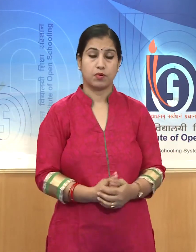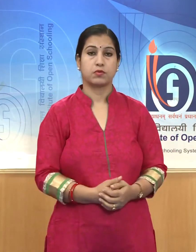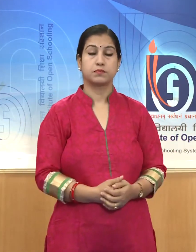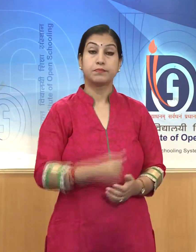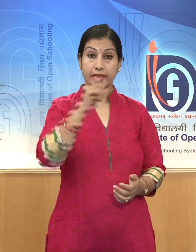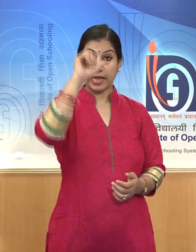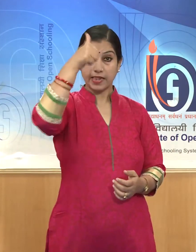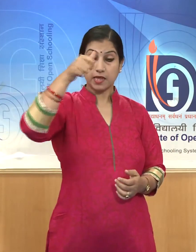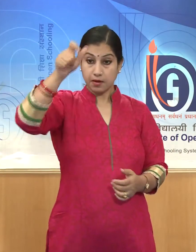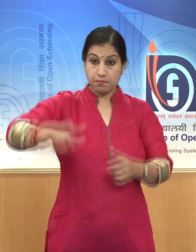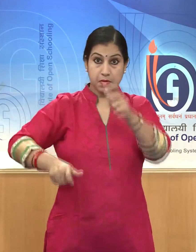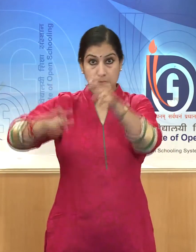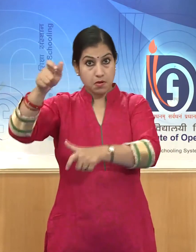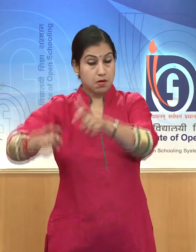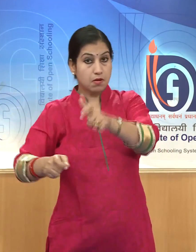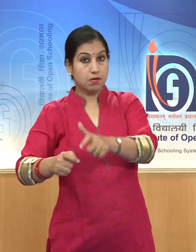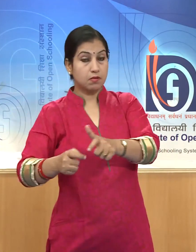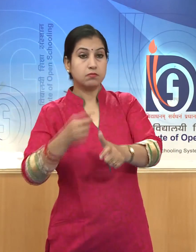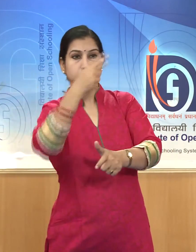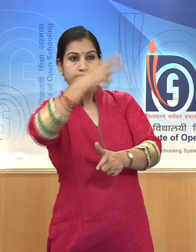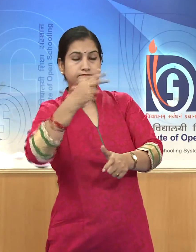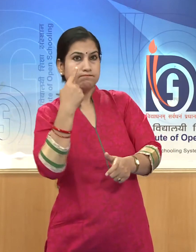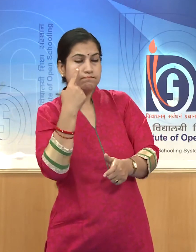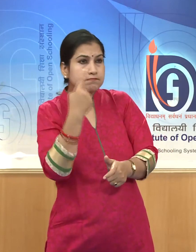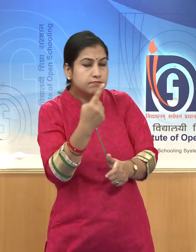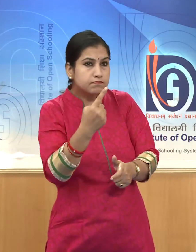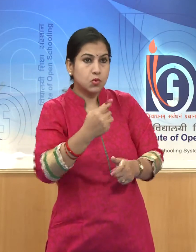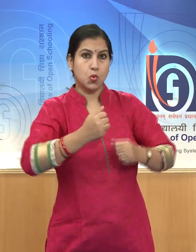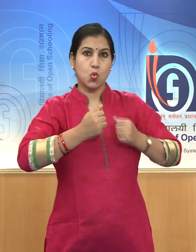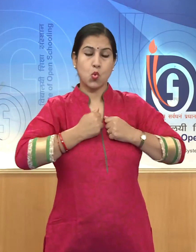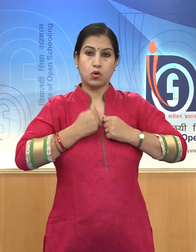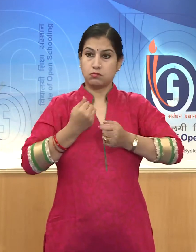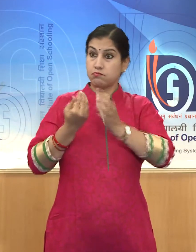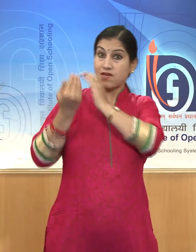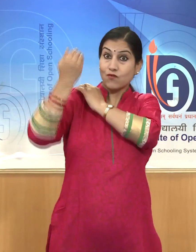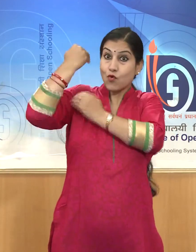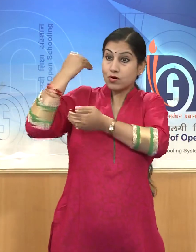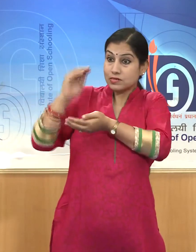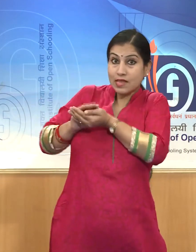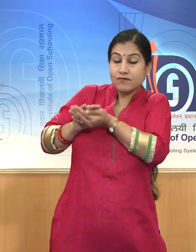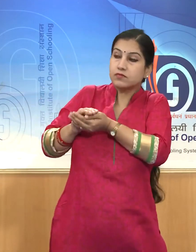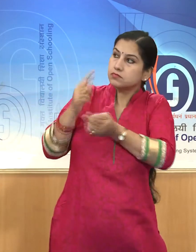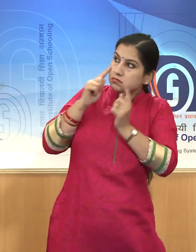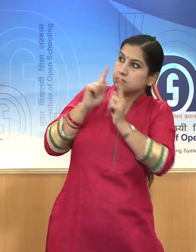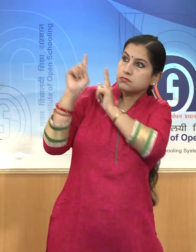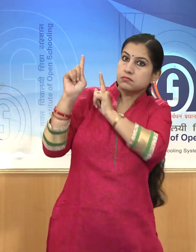Indian artists to look at their heritage with